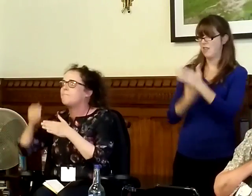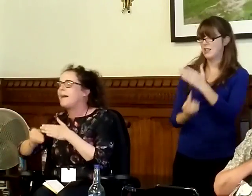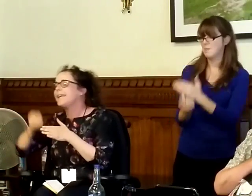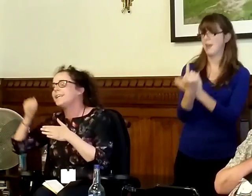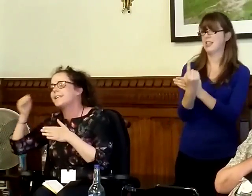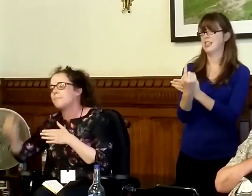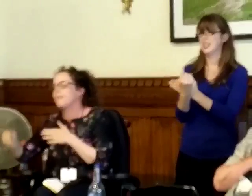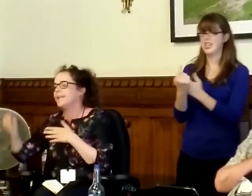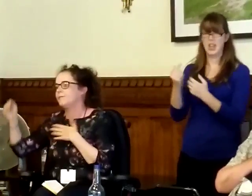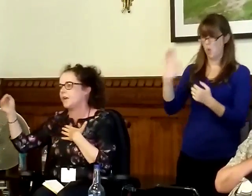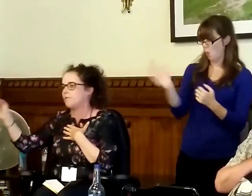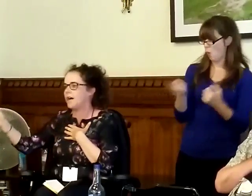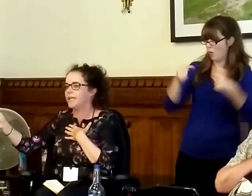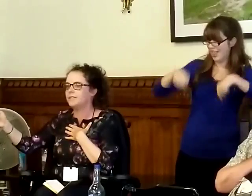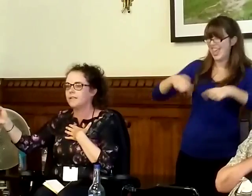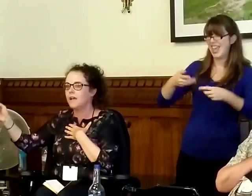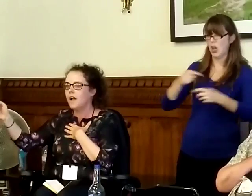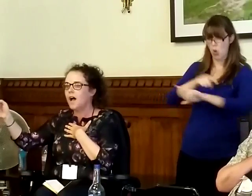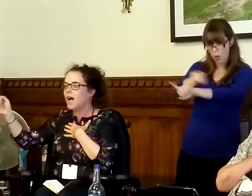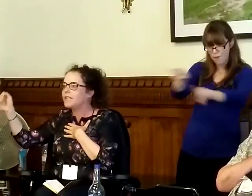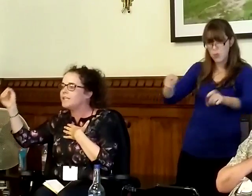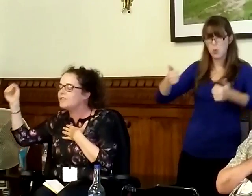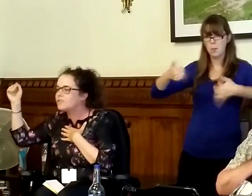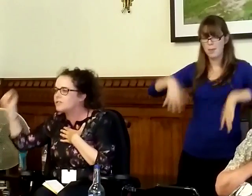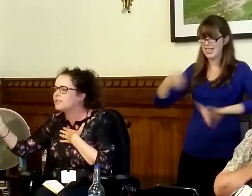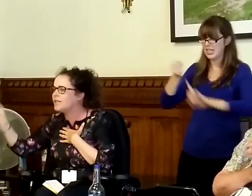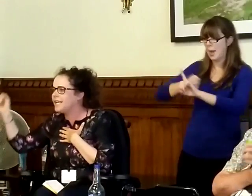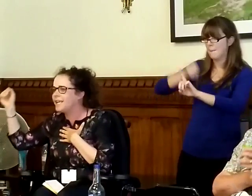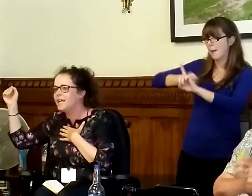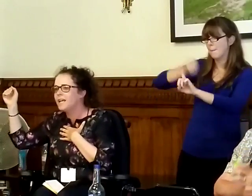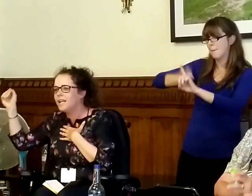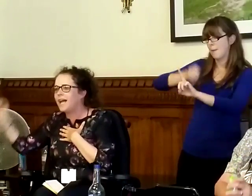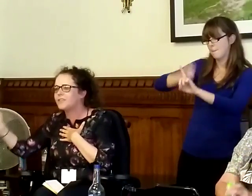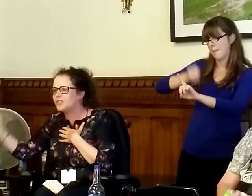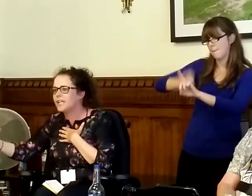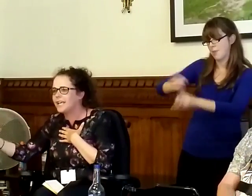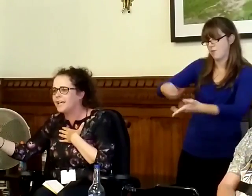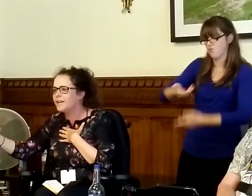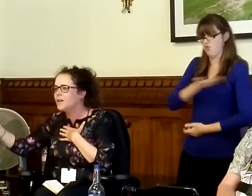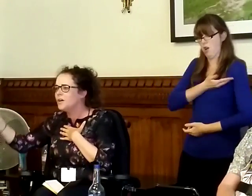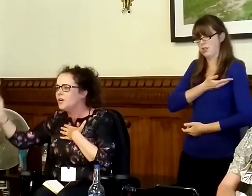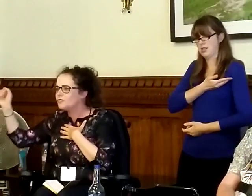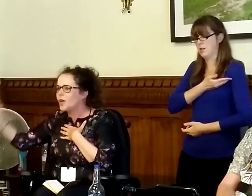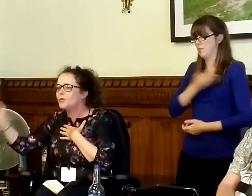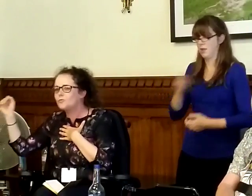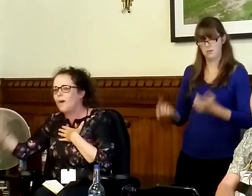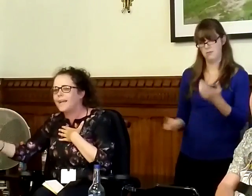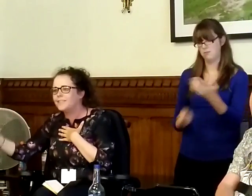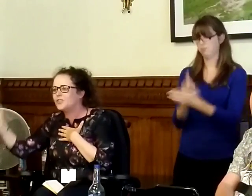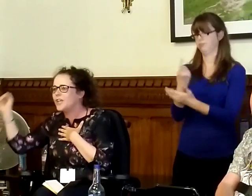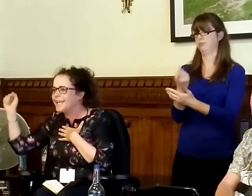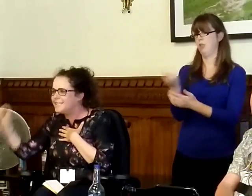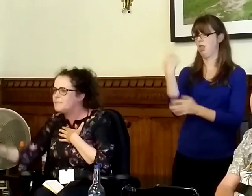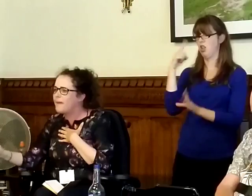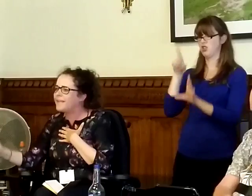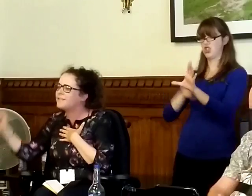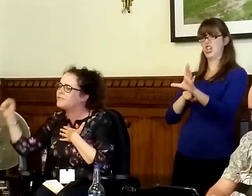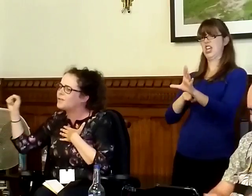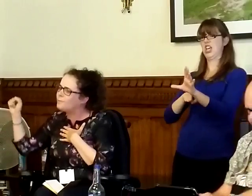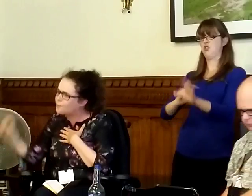today, we have been campaigning and campaigning for our rights. And then suddenly, last year, those rights